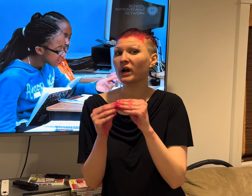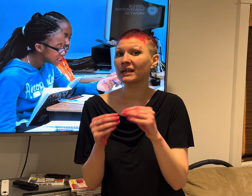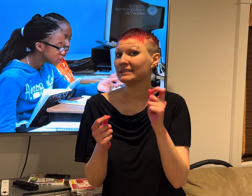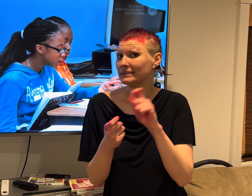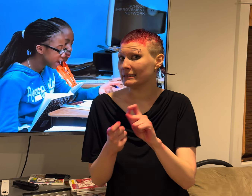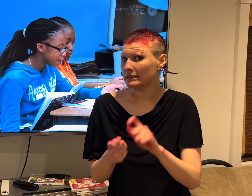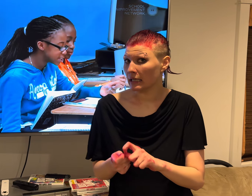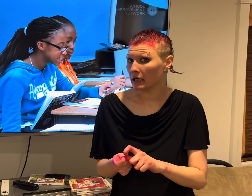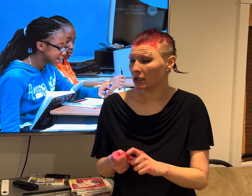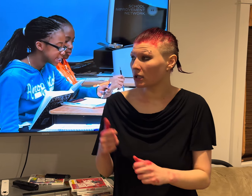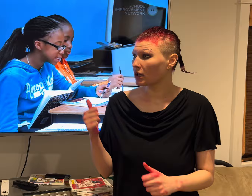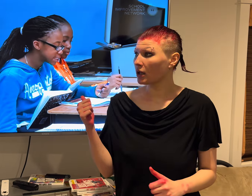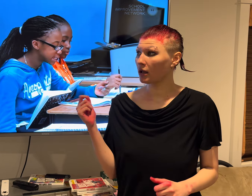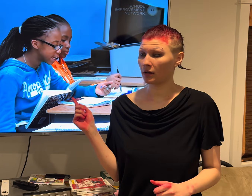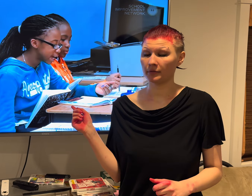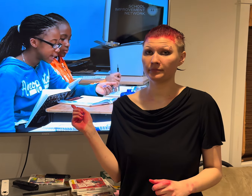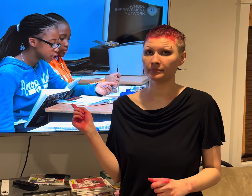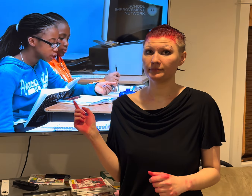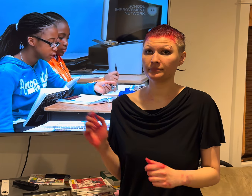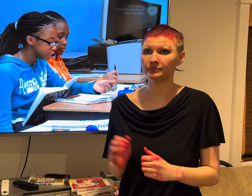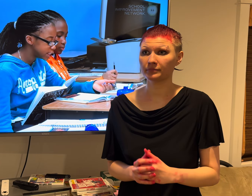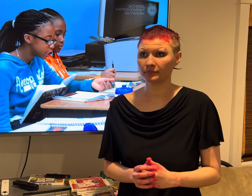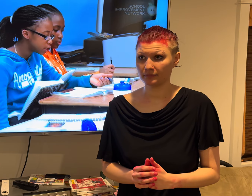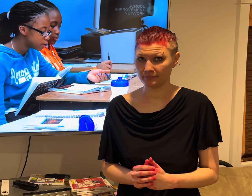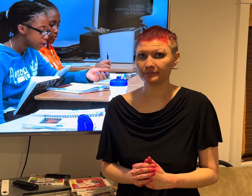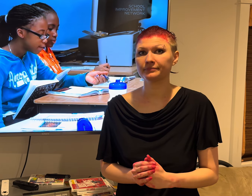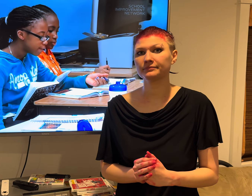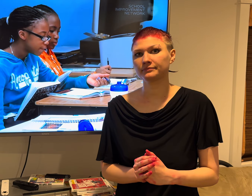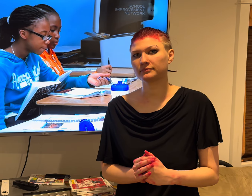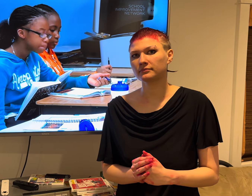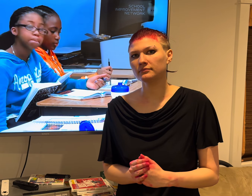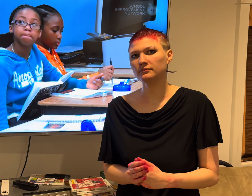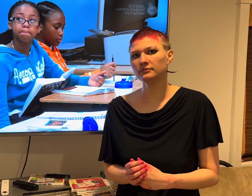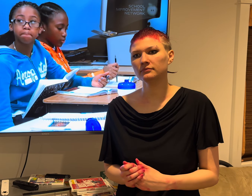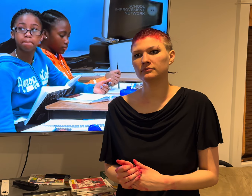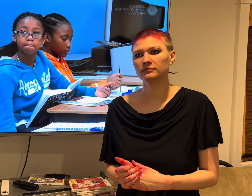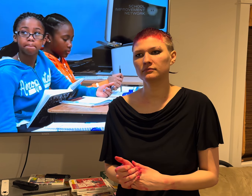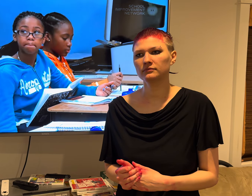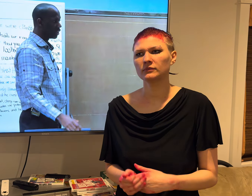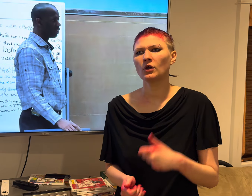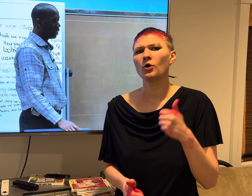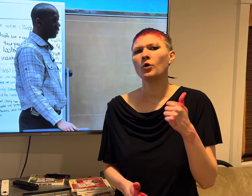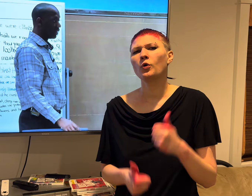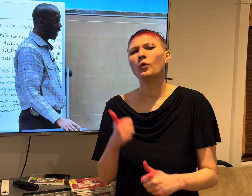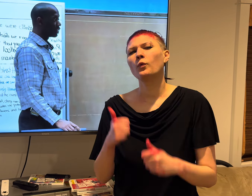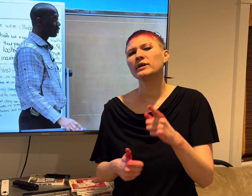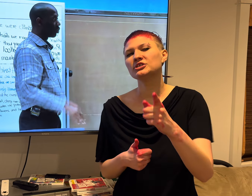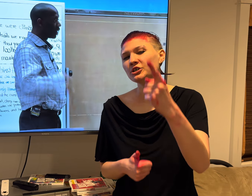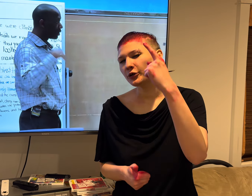it's okay, but the second sentence, it adds a little detail. So it helps the reader not just know that the